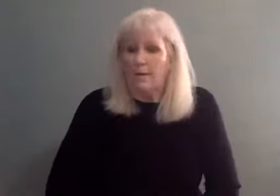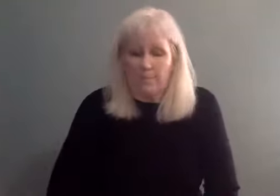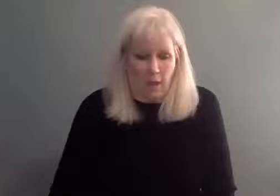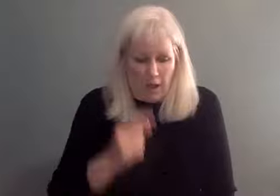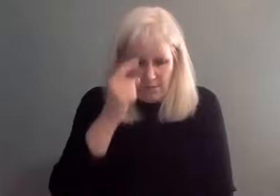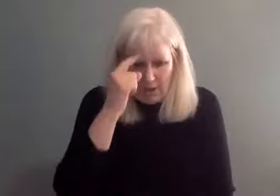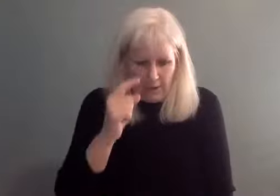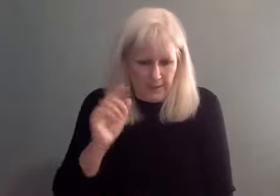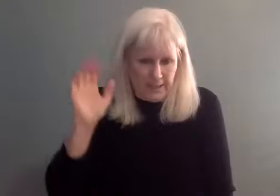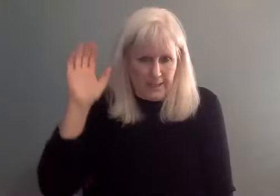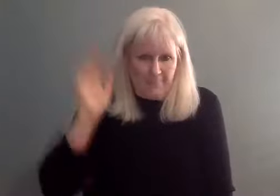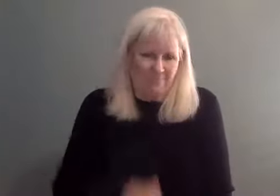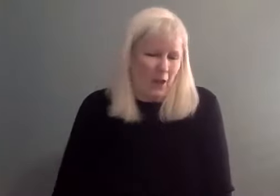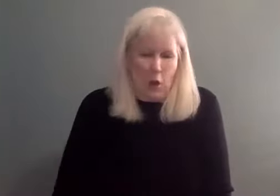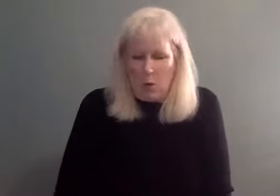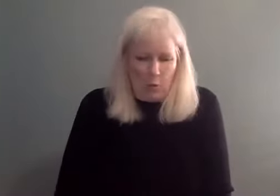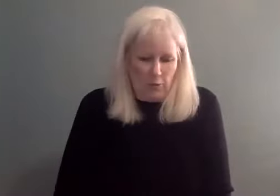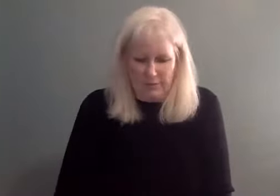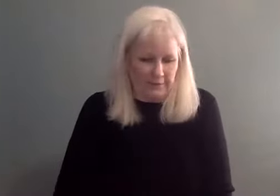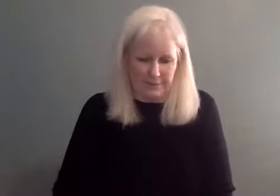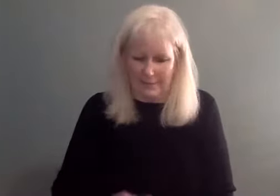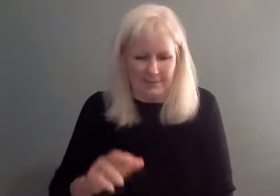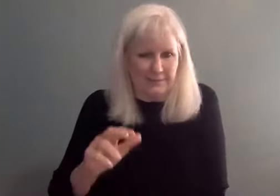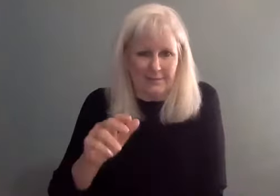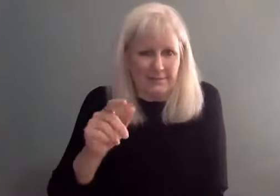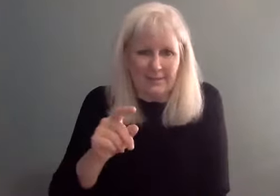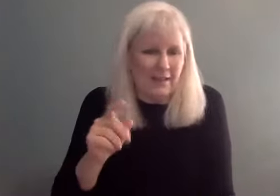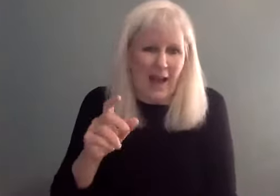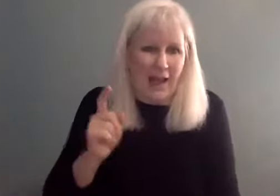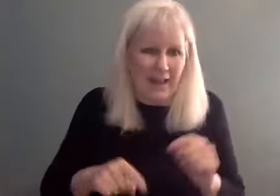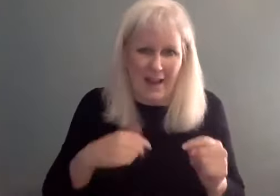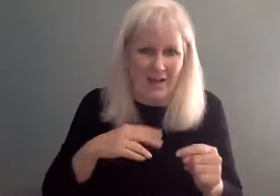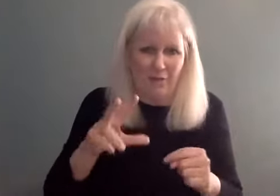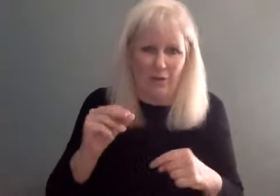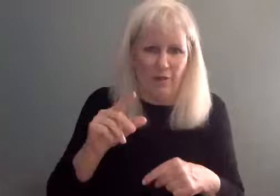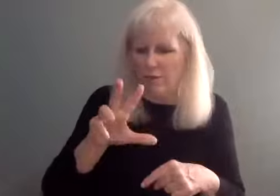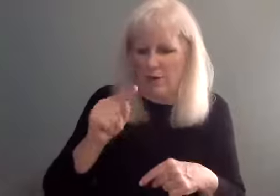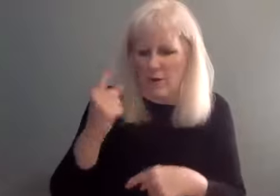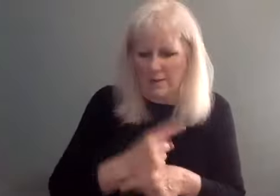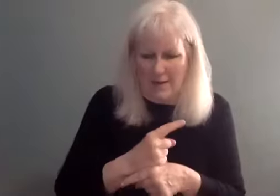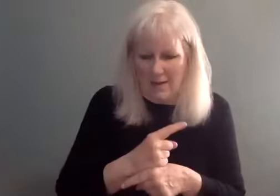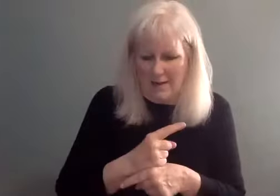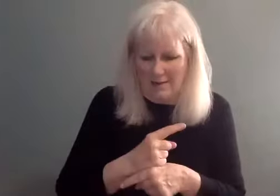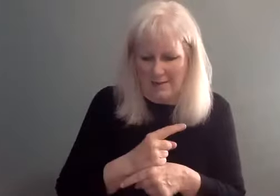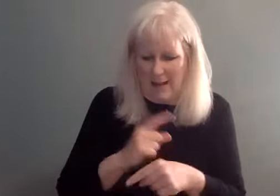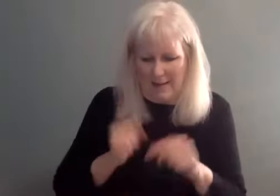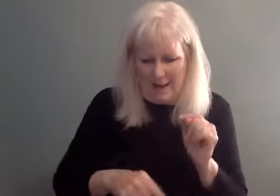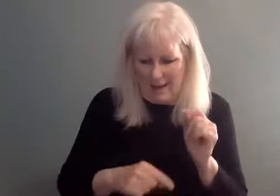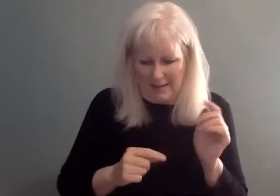31 days. Even in jail, I found the guy making his own stuff. I don't stay. And if I had that feeling come up over